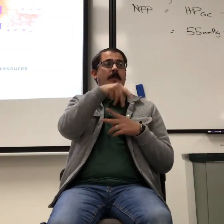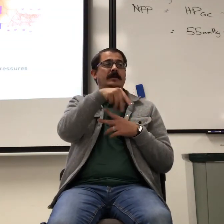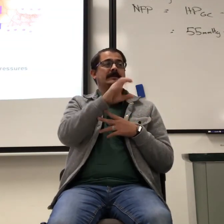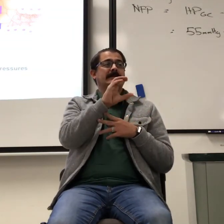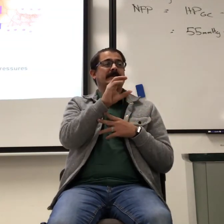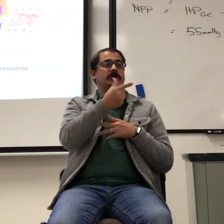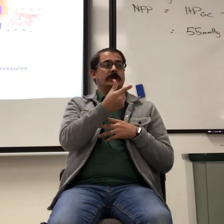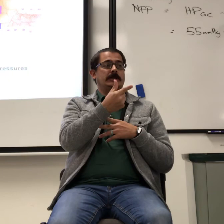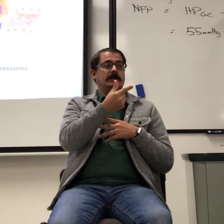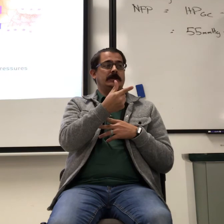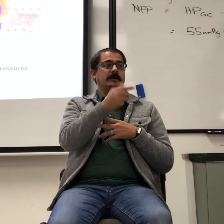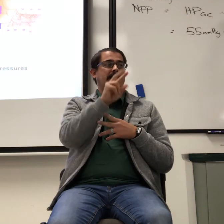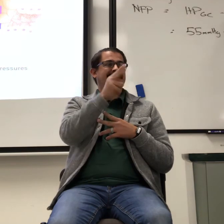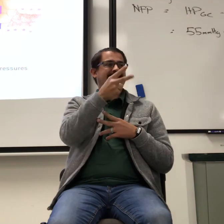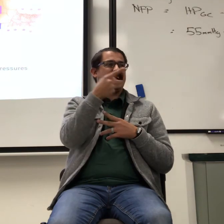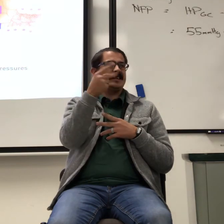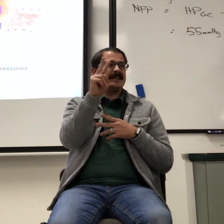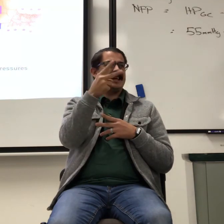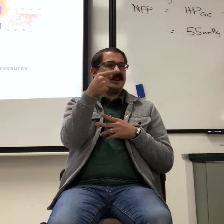that second arrow.